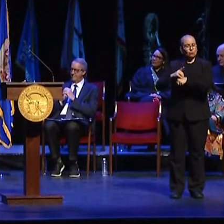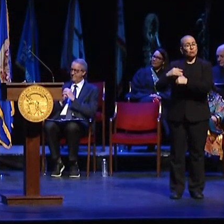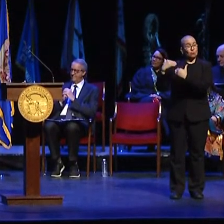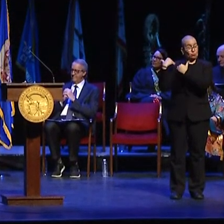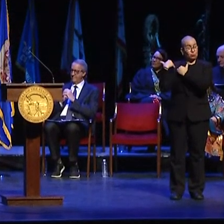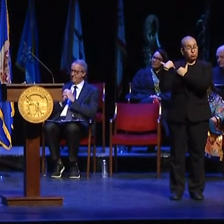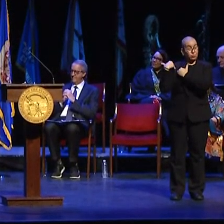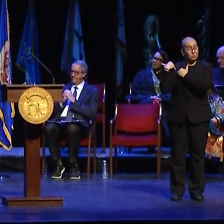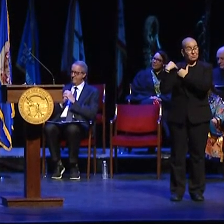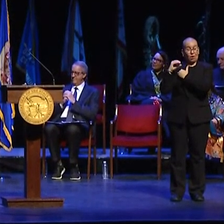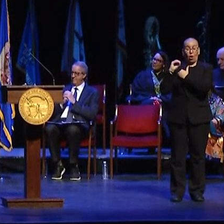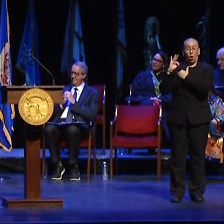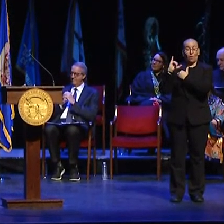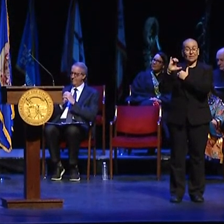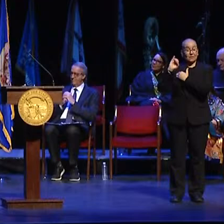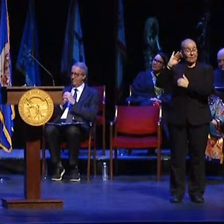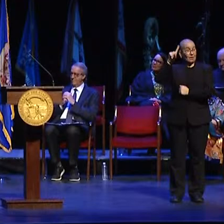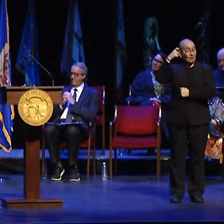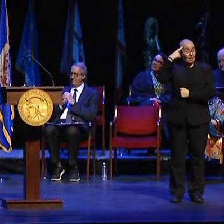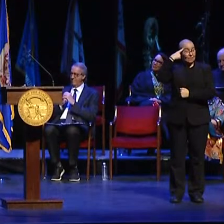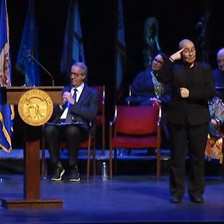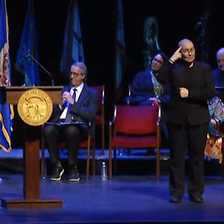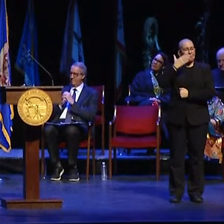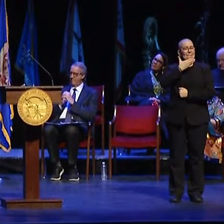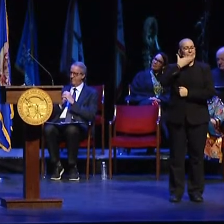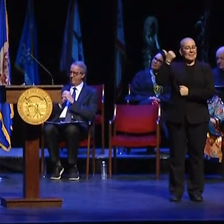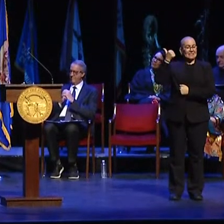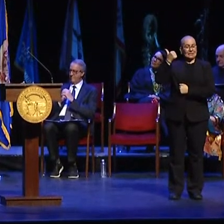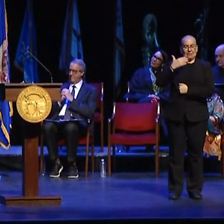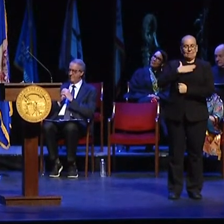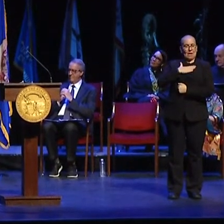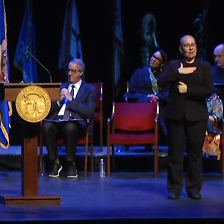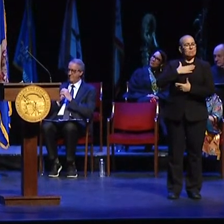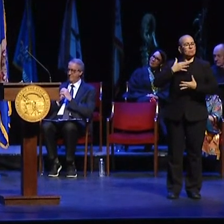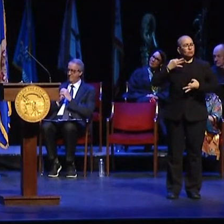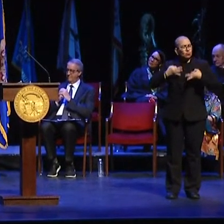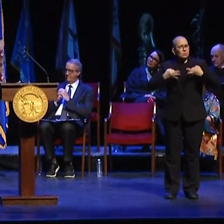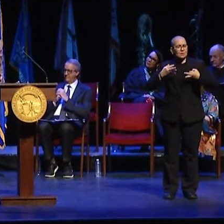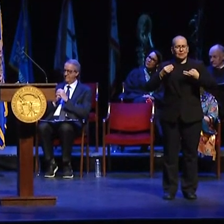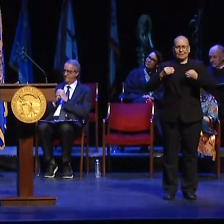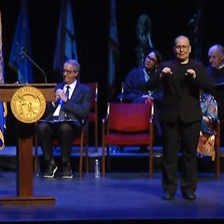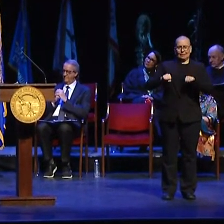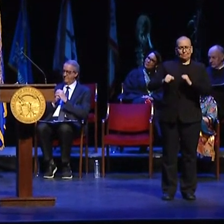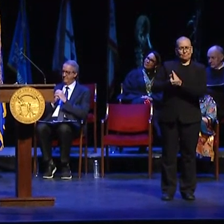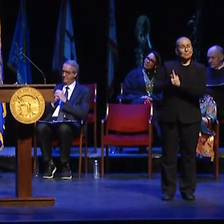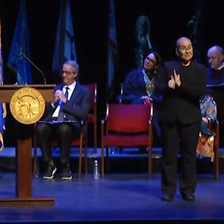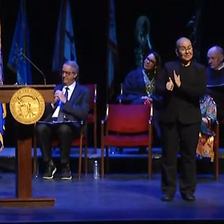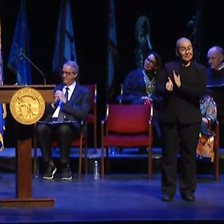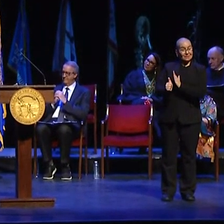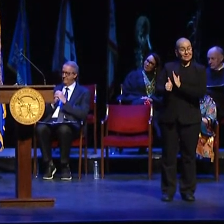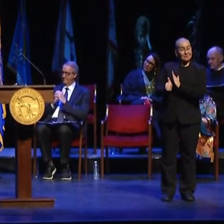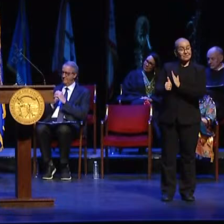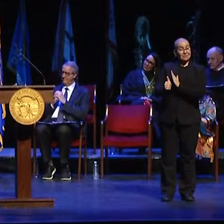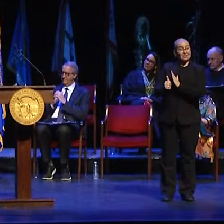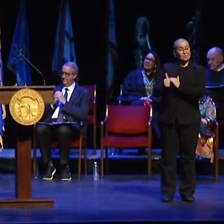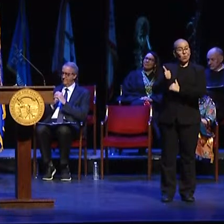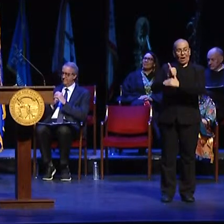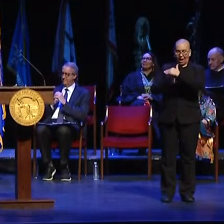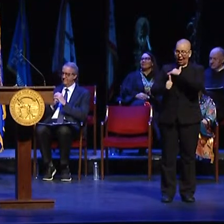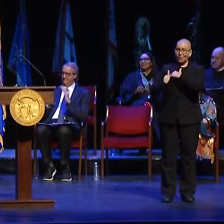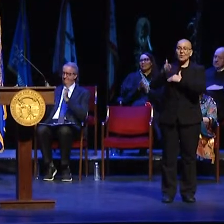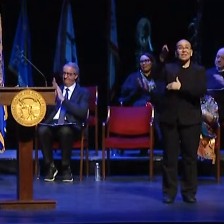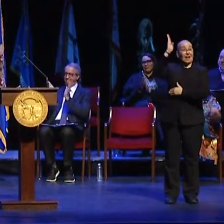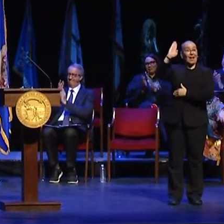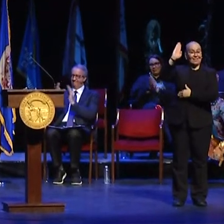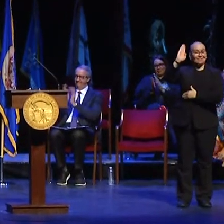of the office of governor. To the best of my judgment and ability. To the best of my judgment and ability. So help me God. So help me God.